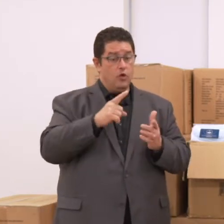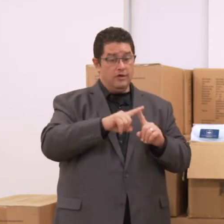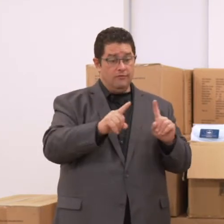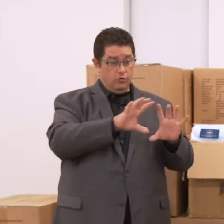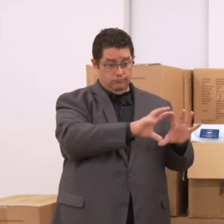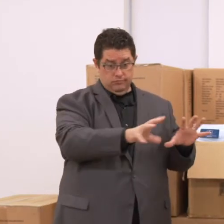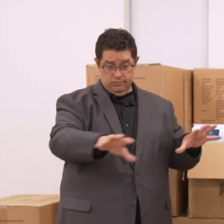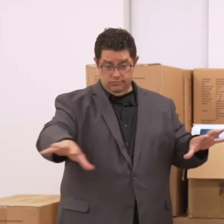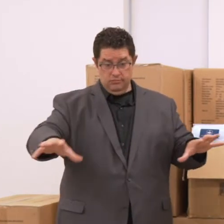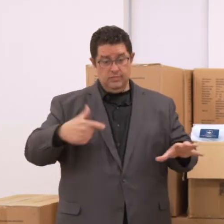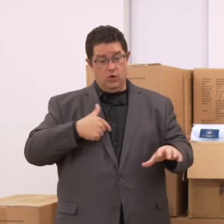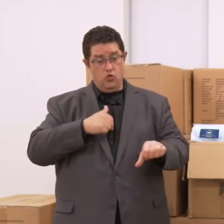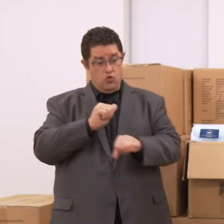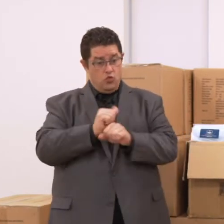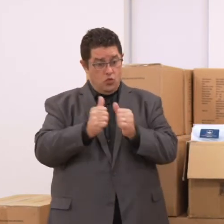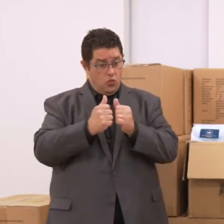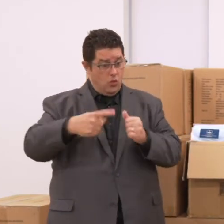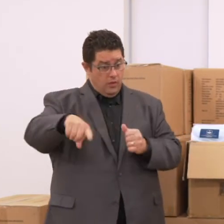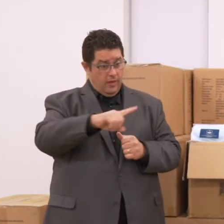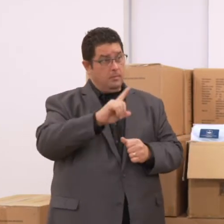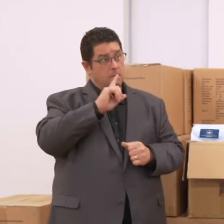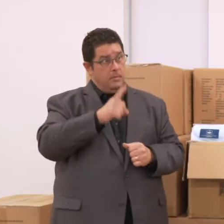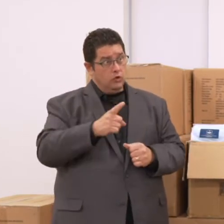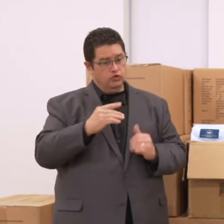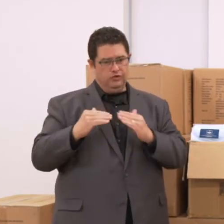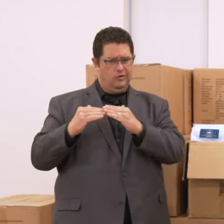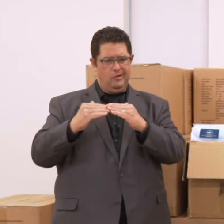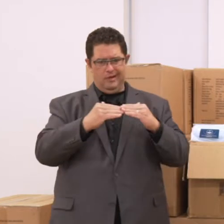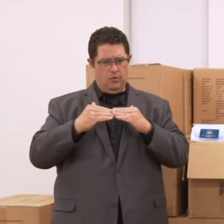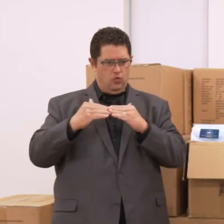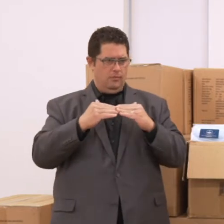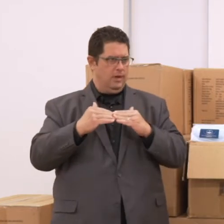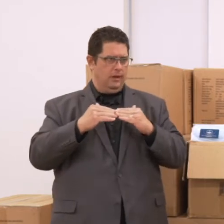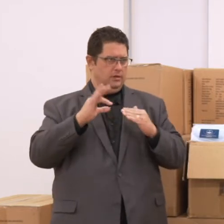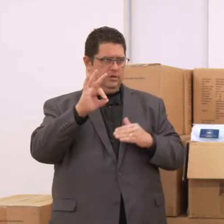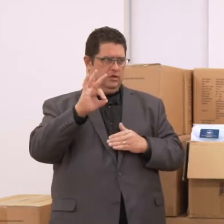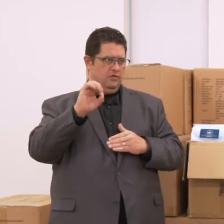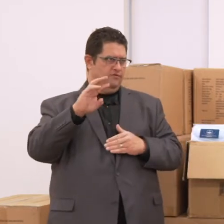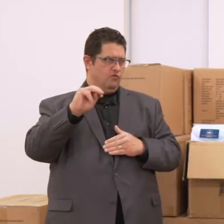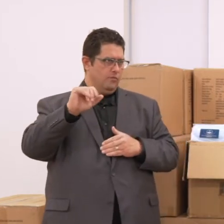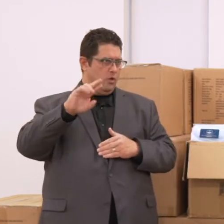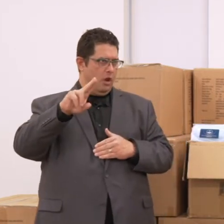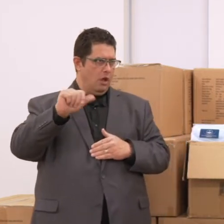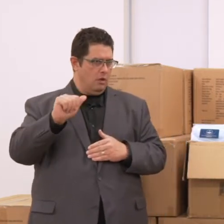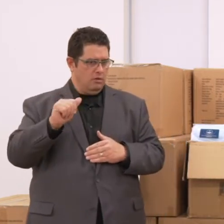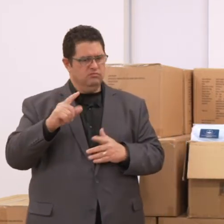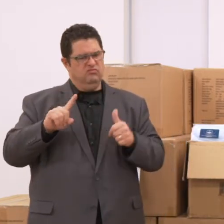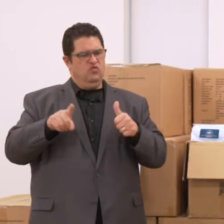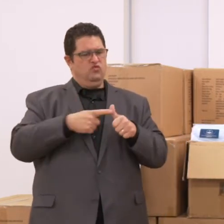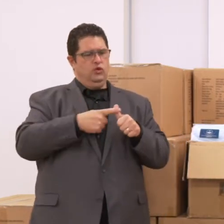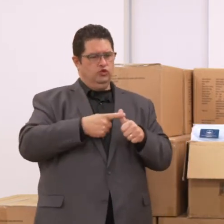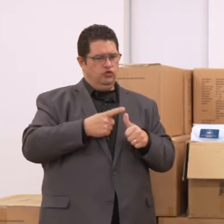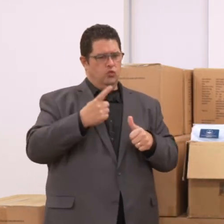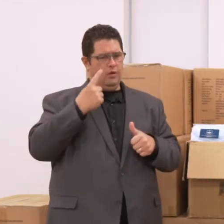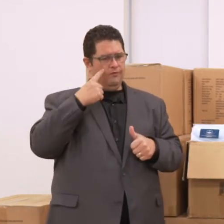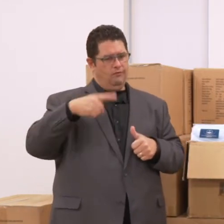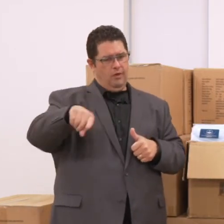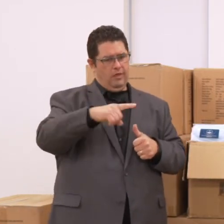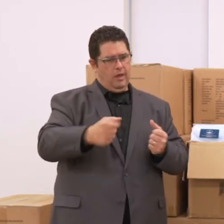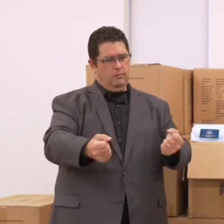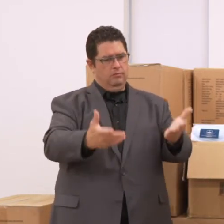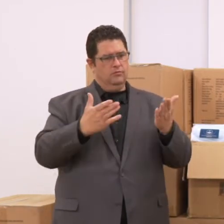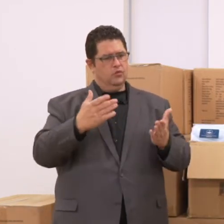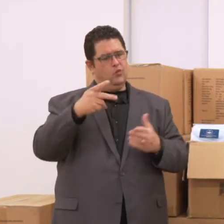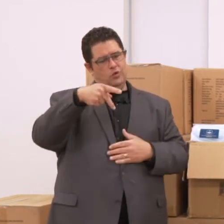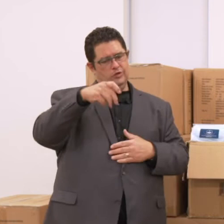with them on a formula to make sure it's an equity-based formula. The original proposal from the municipalities was a per capita